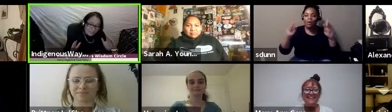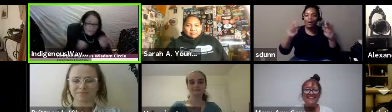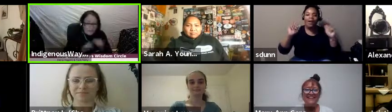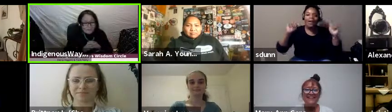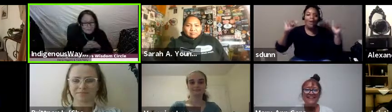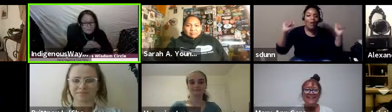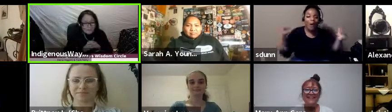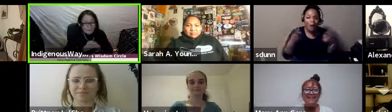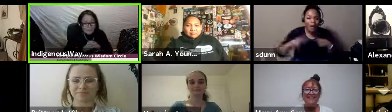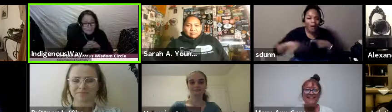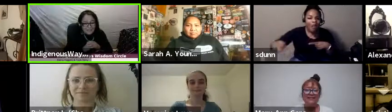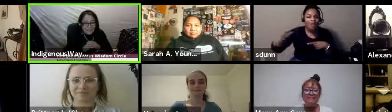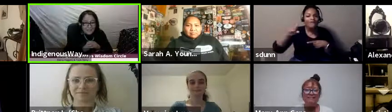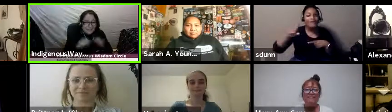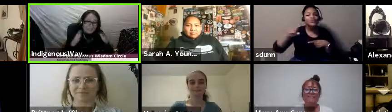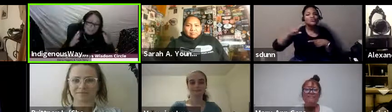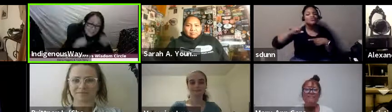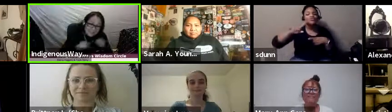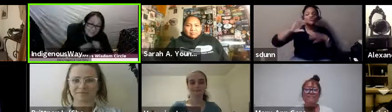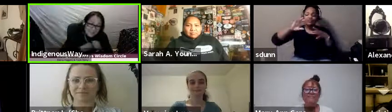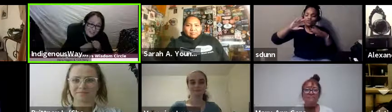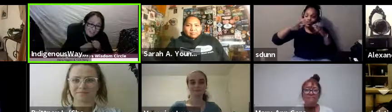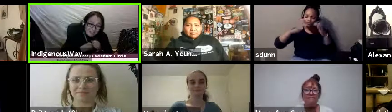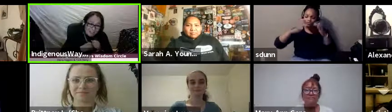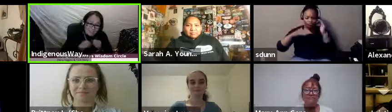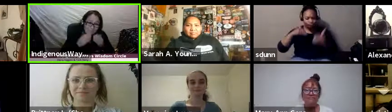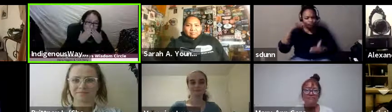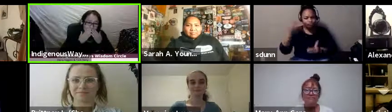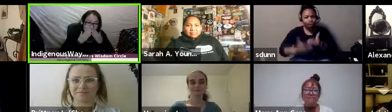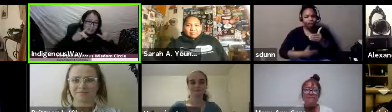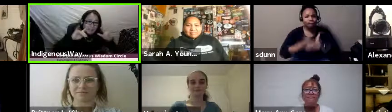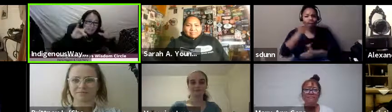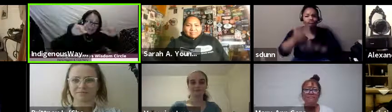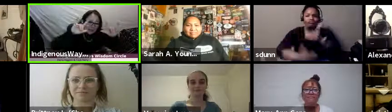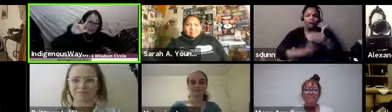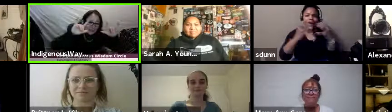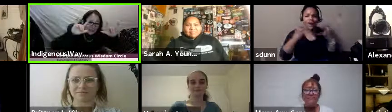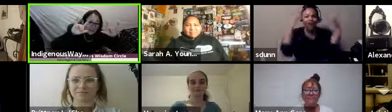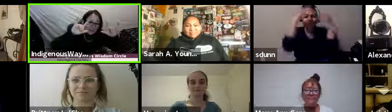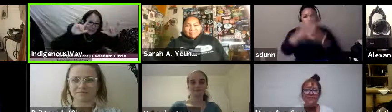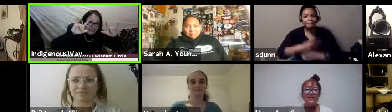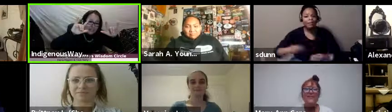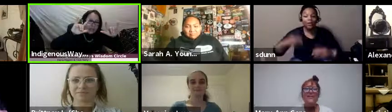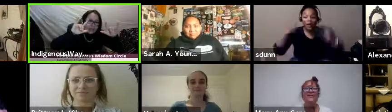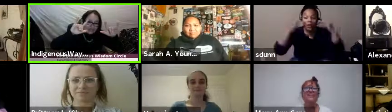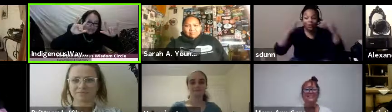in beauty. Until next time, Ayo Anoshne, we love you.